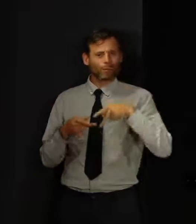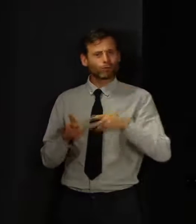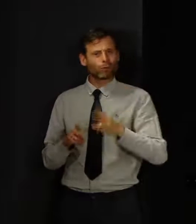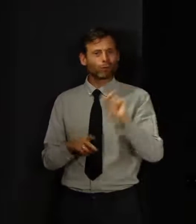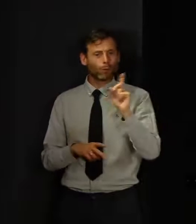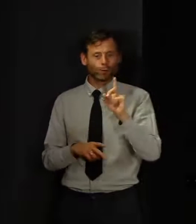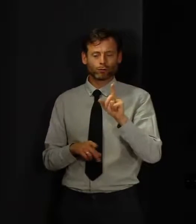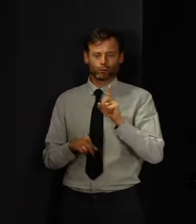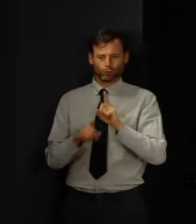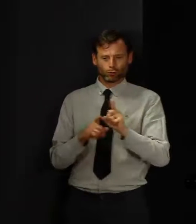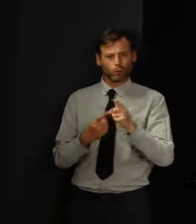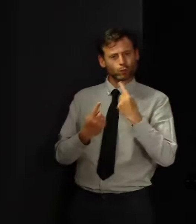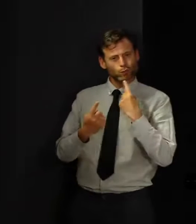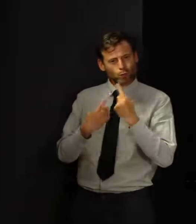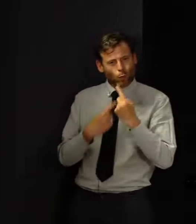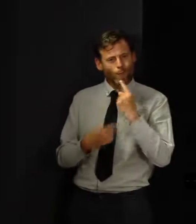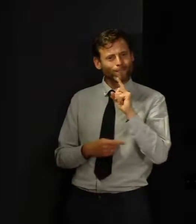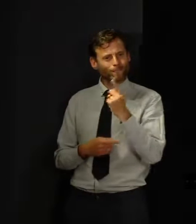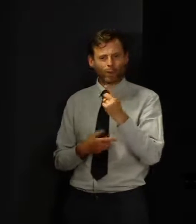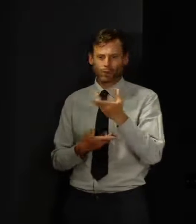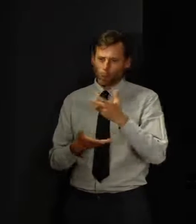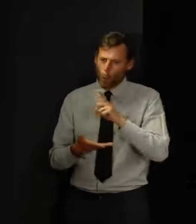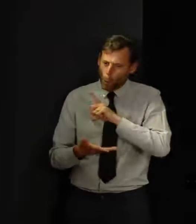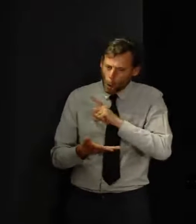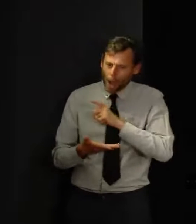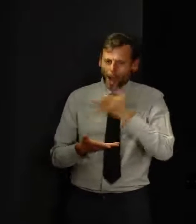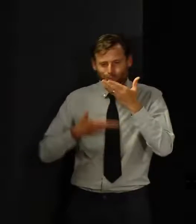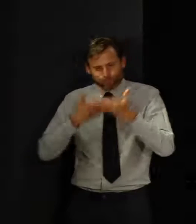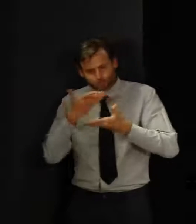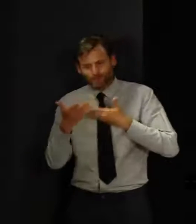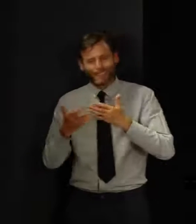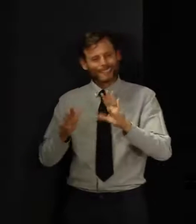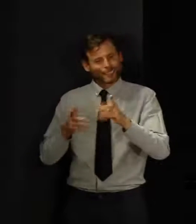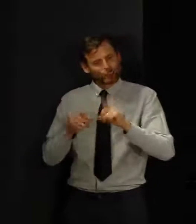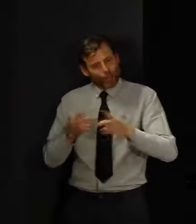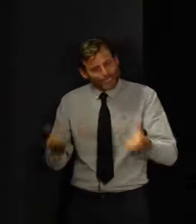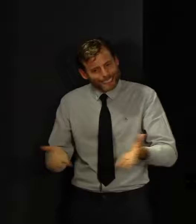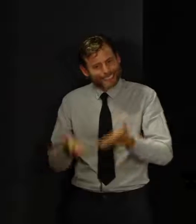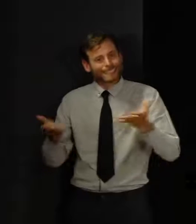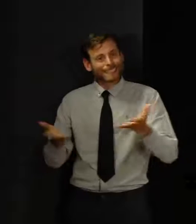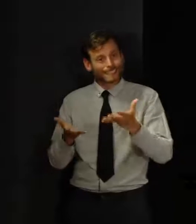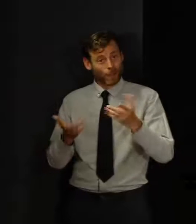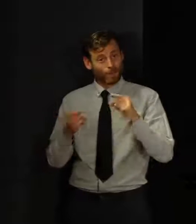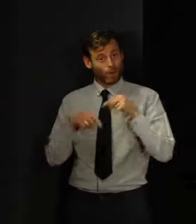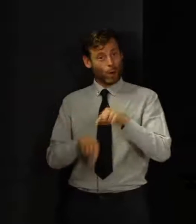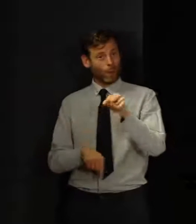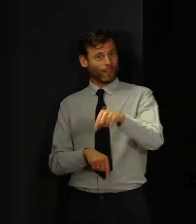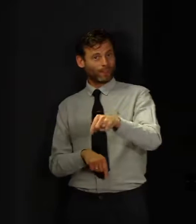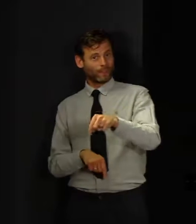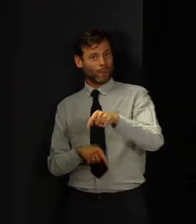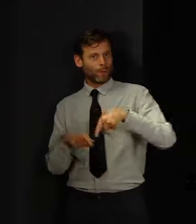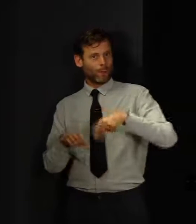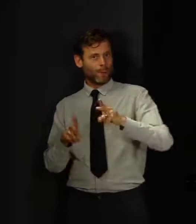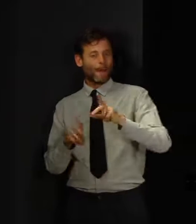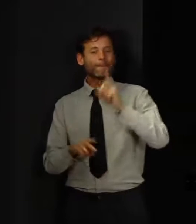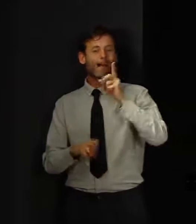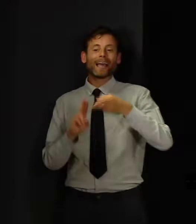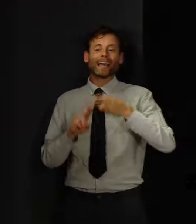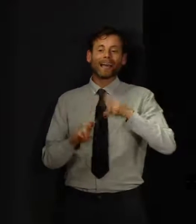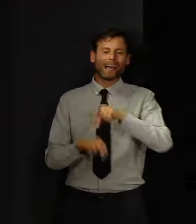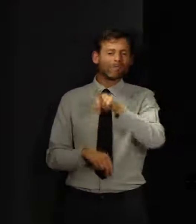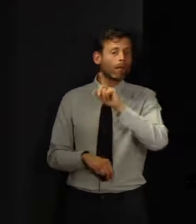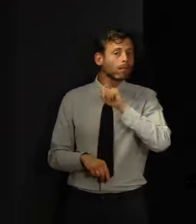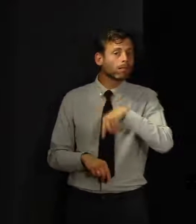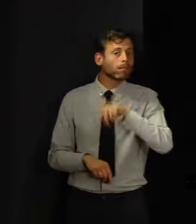a proportionate response and approach. They will continue to maintain that, but where there is a need for